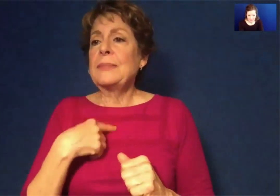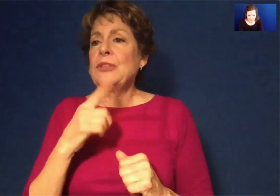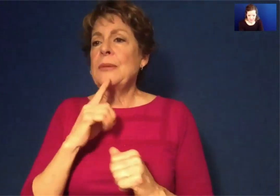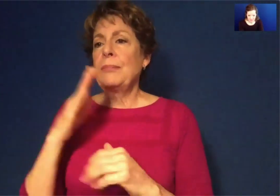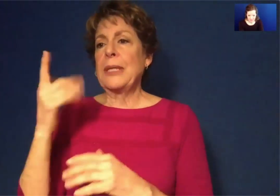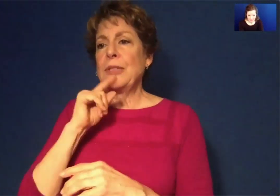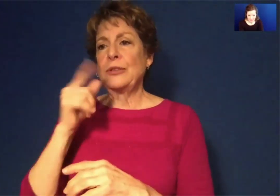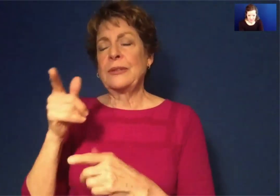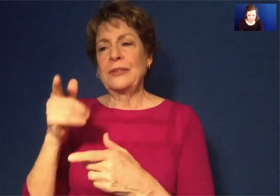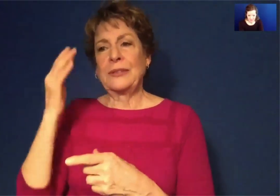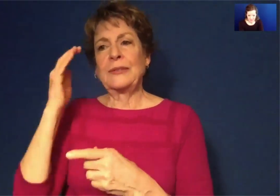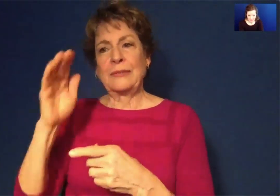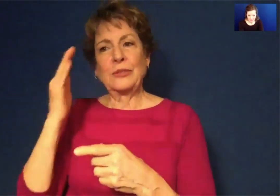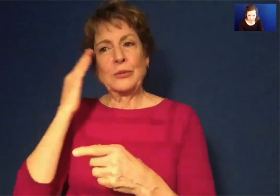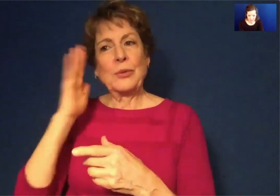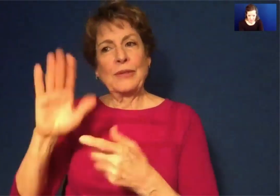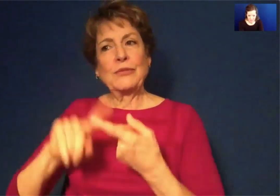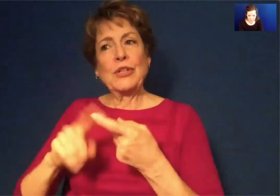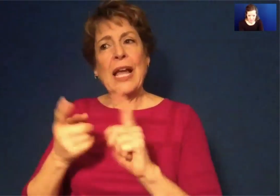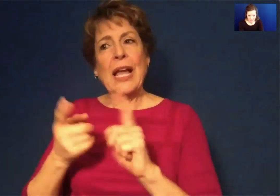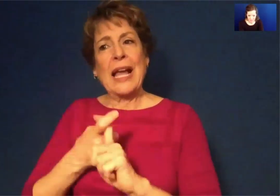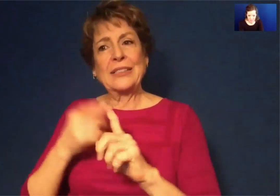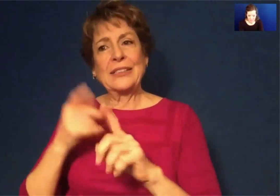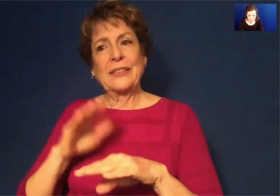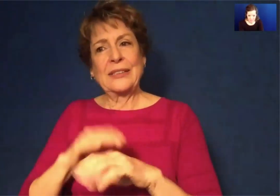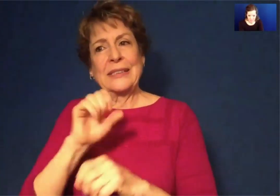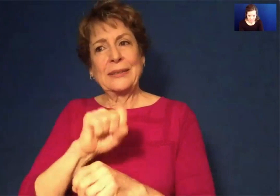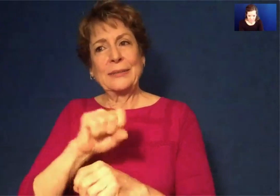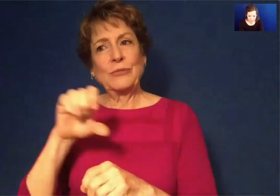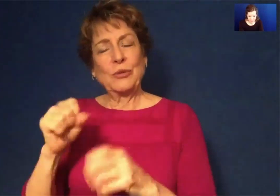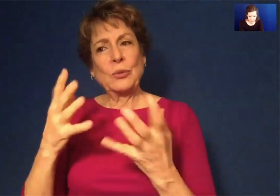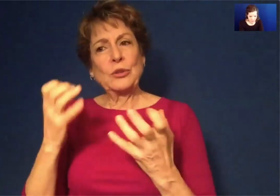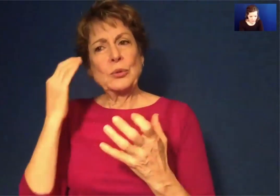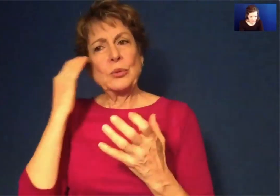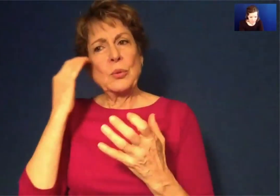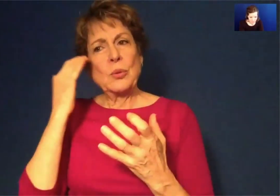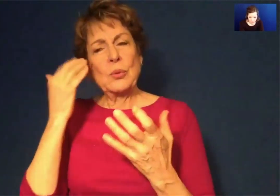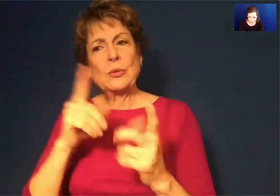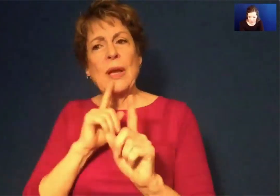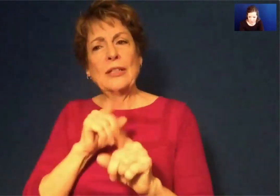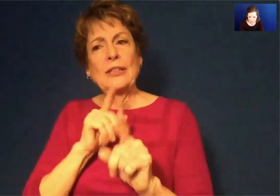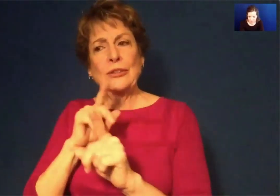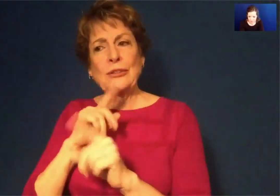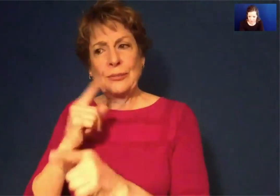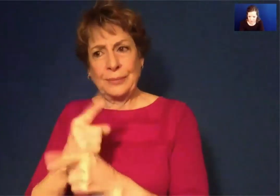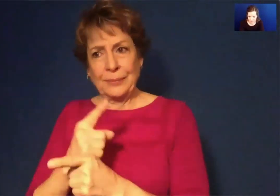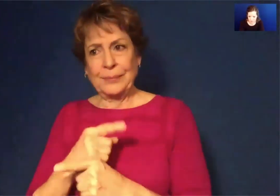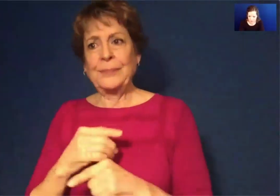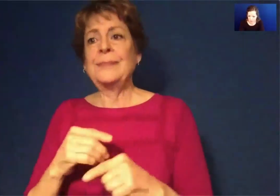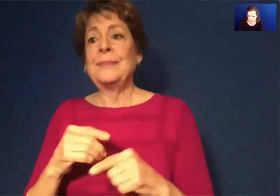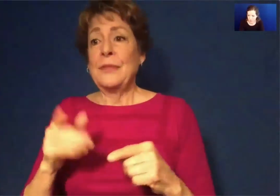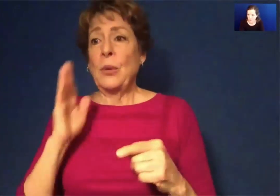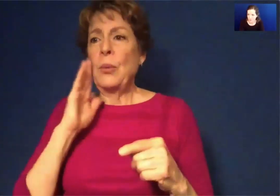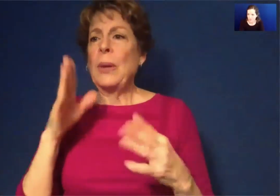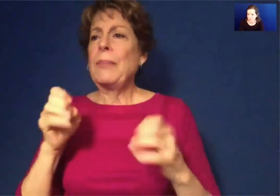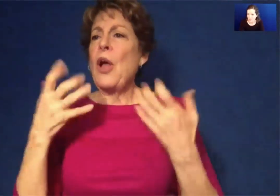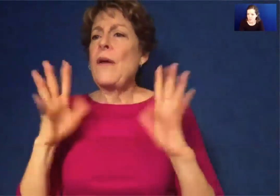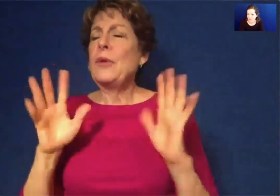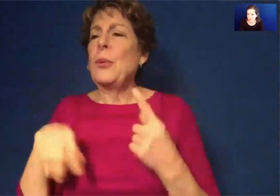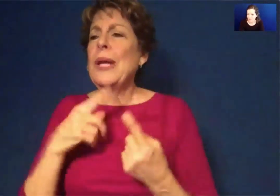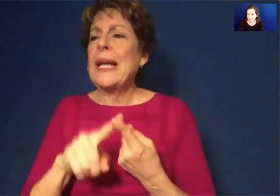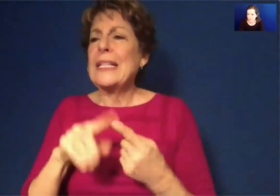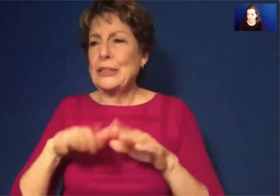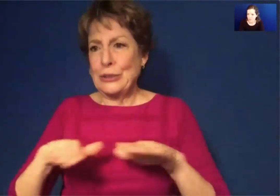sure Big Bird and all his friends on Sesame Street want to know the answer to as well. When will this be over?